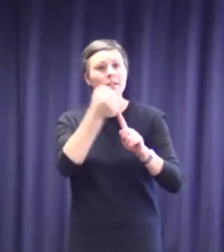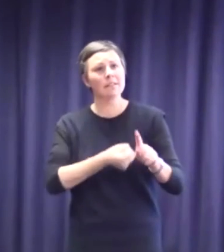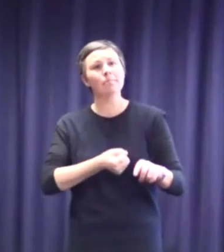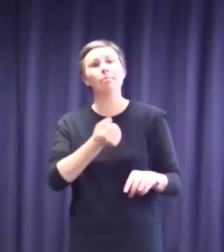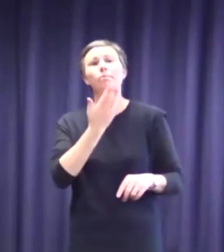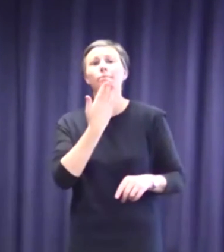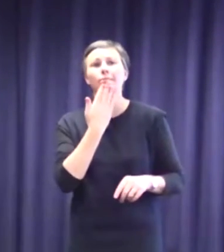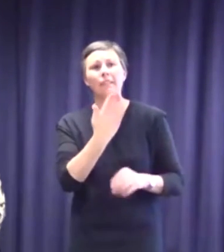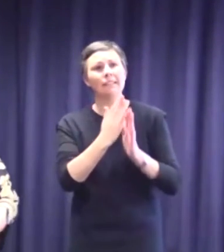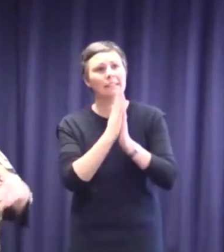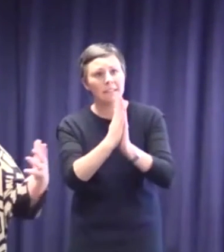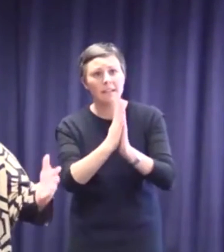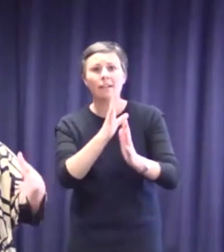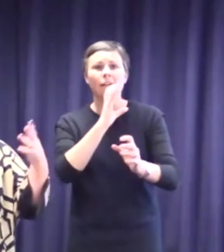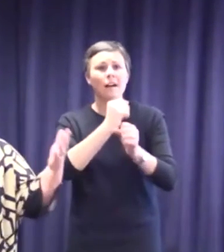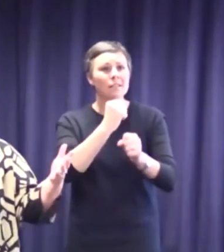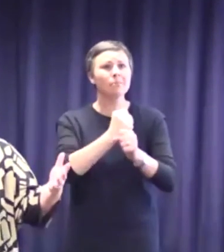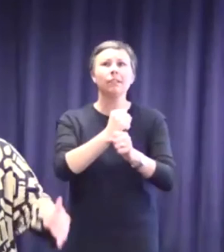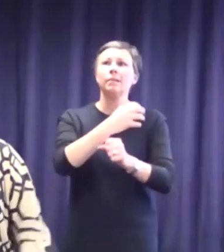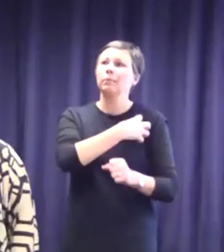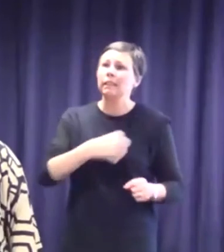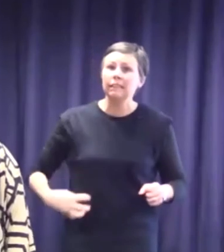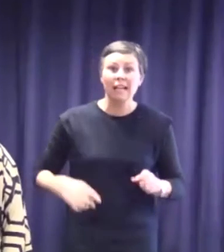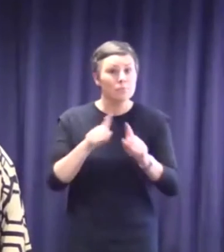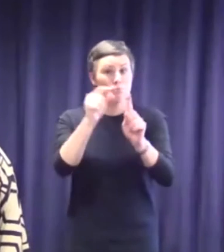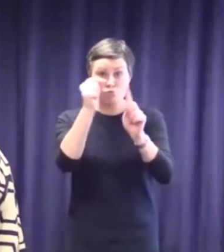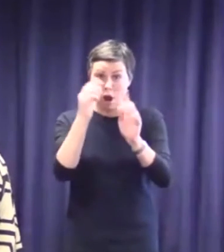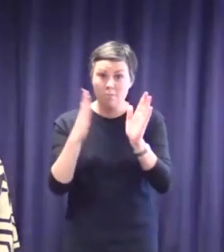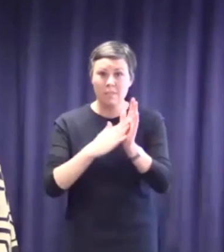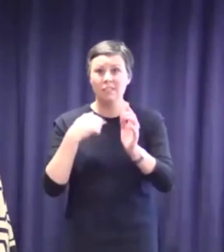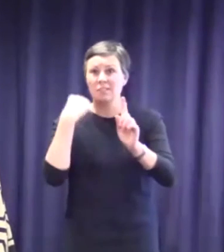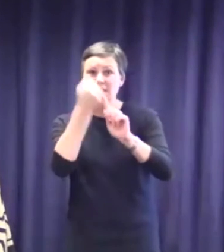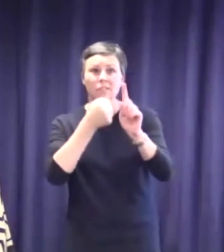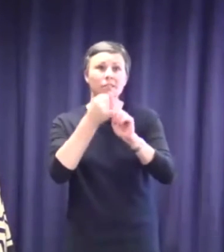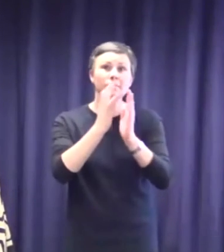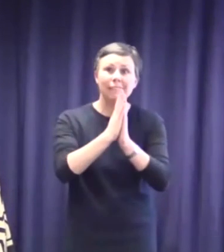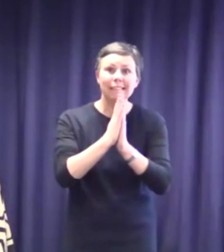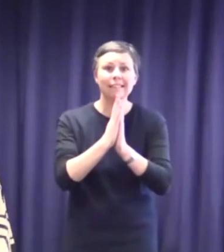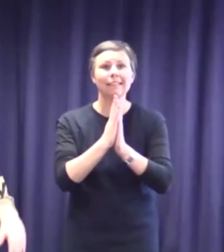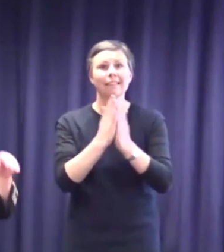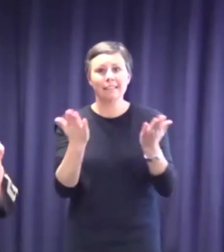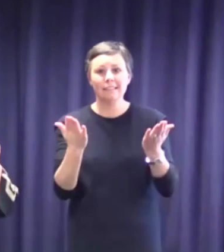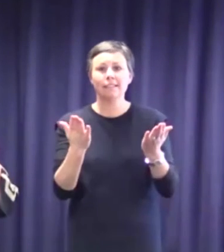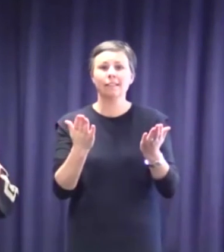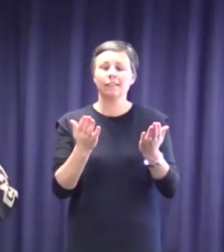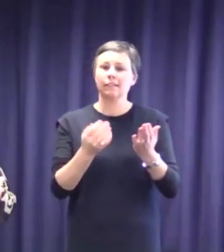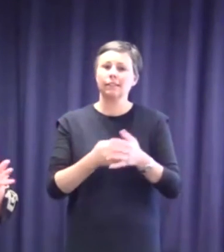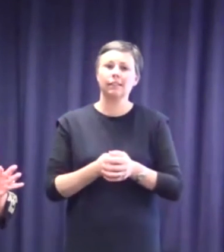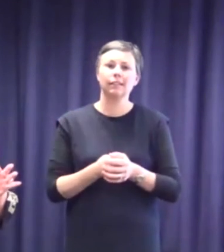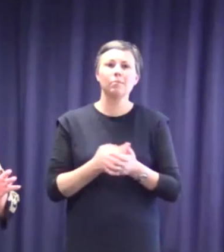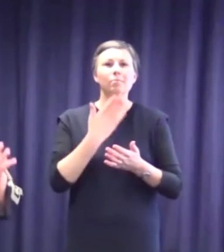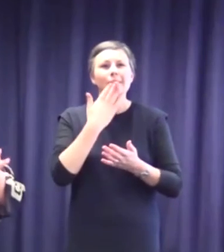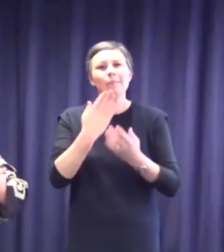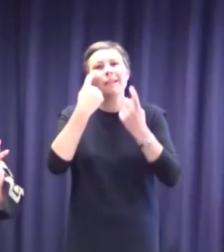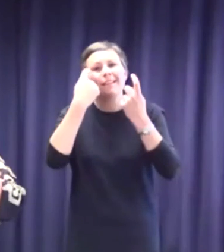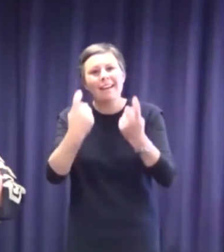to plead with government, to plead with ministers, even to the Prime Minister, to look at, be